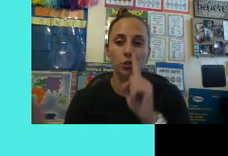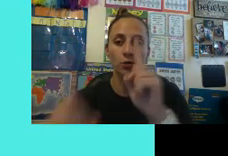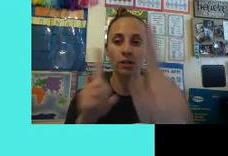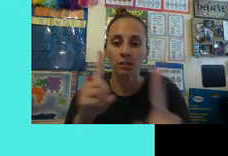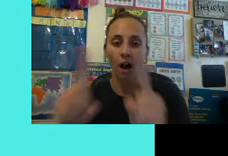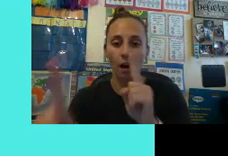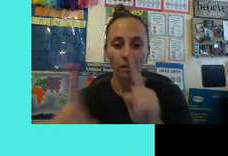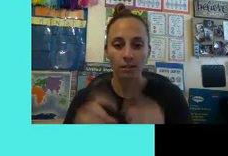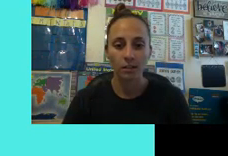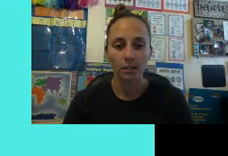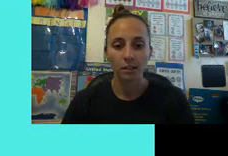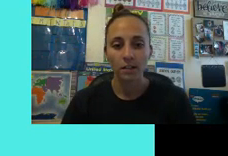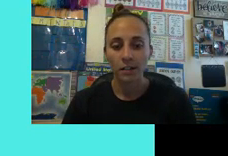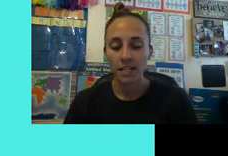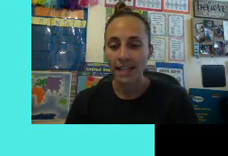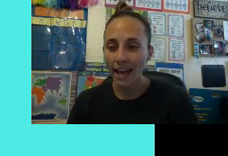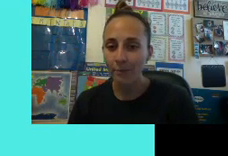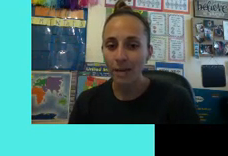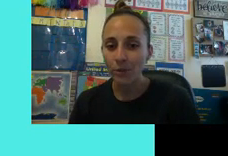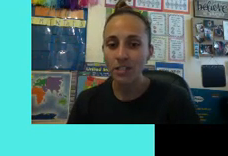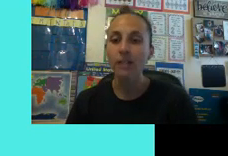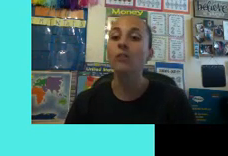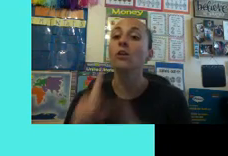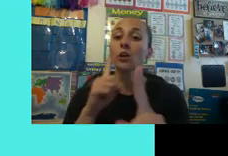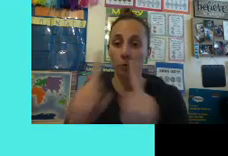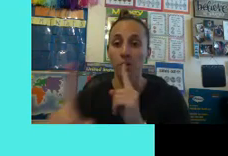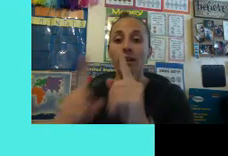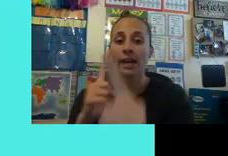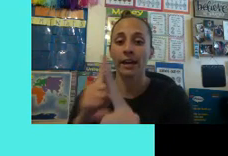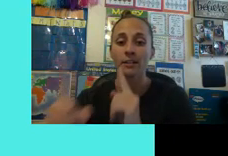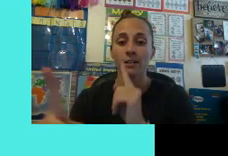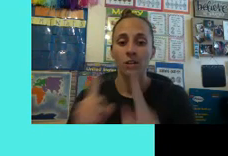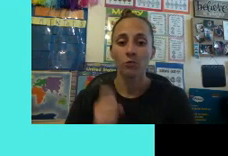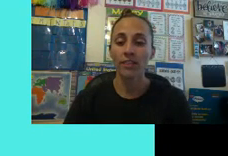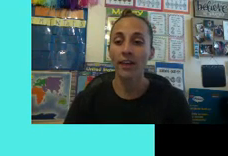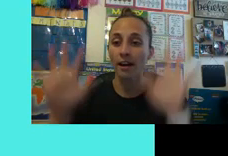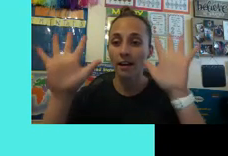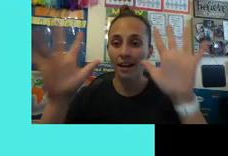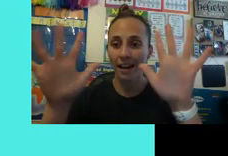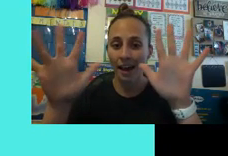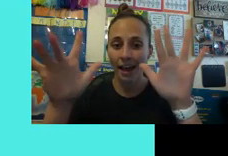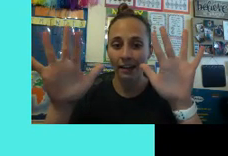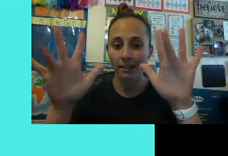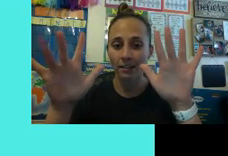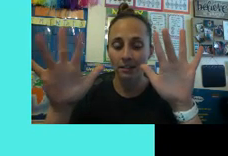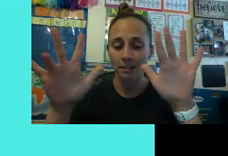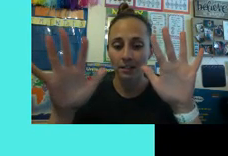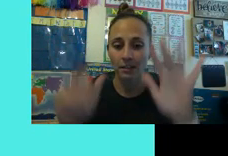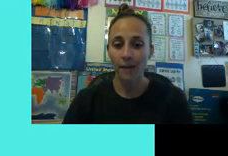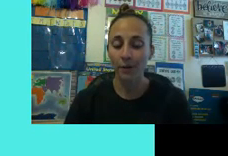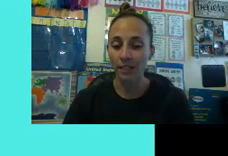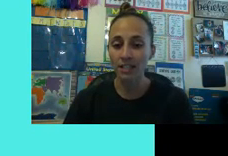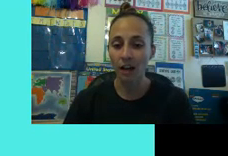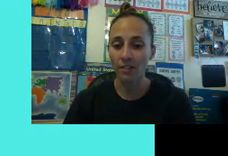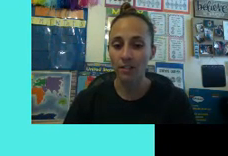means to talk. Today, people still communicate with their hands.